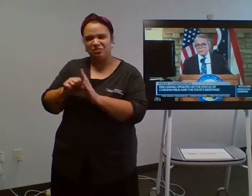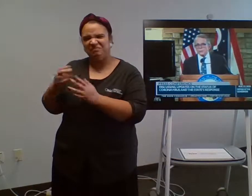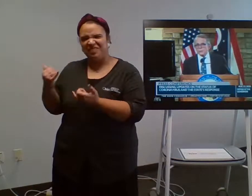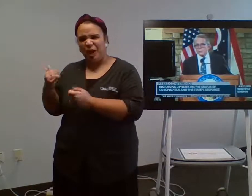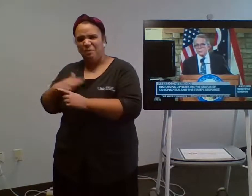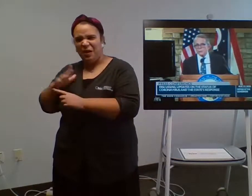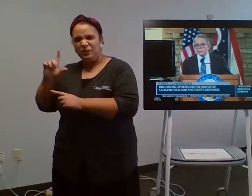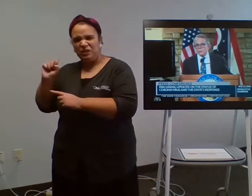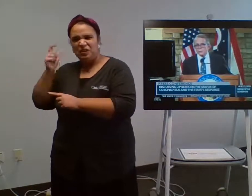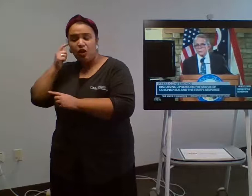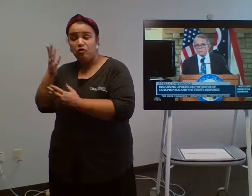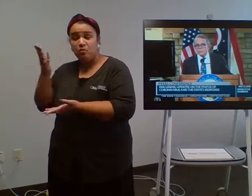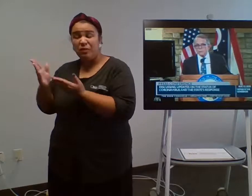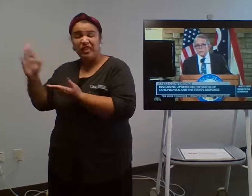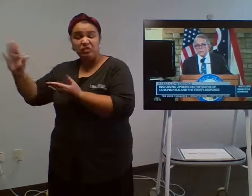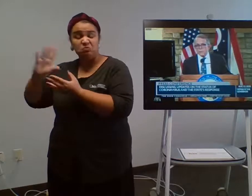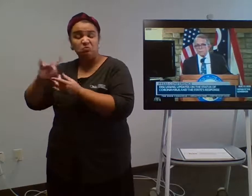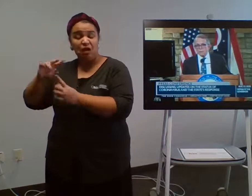far as